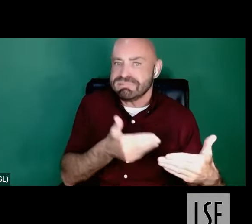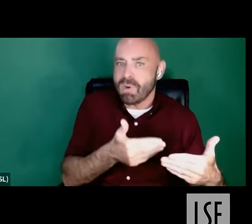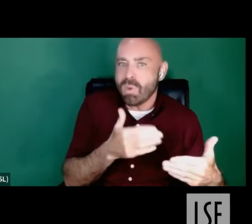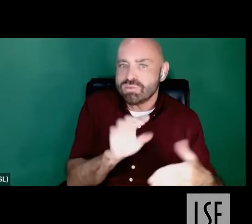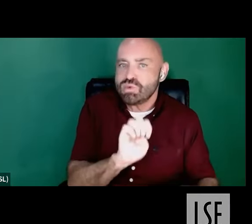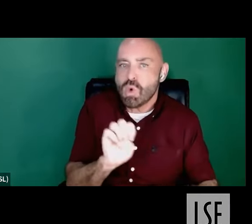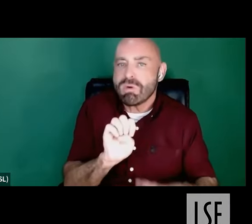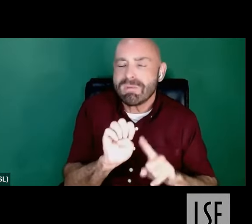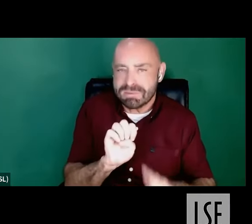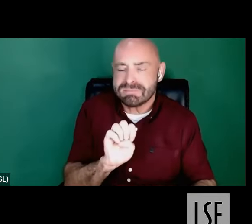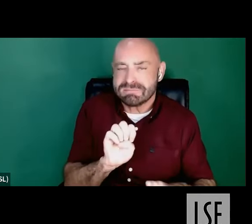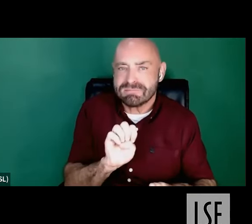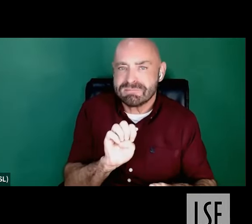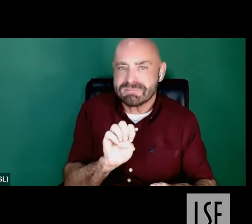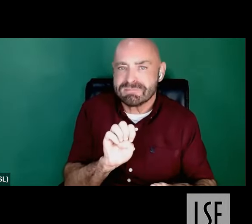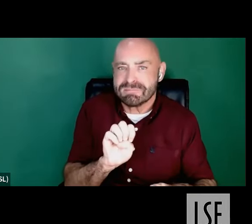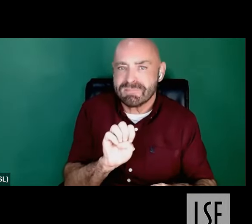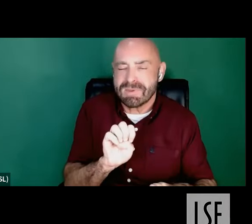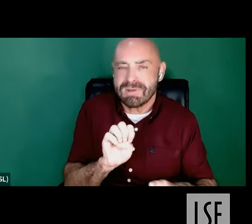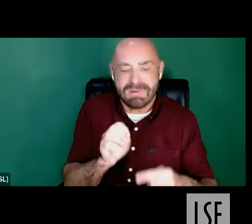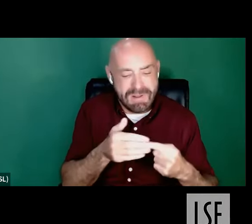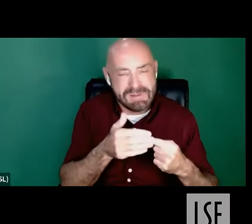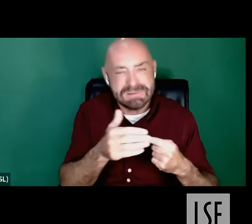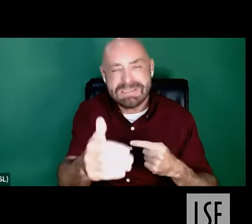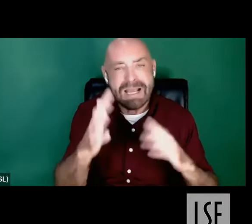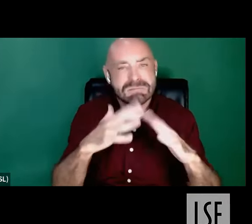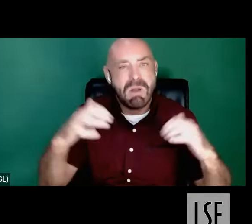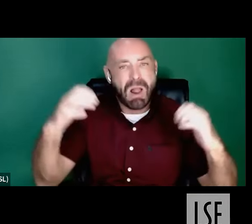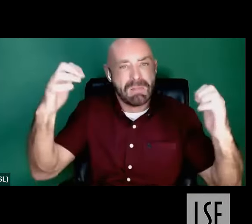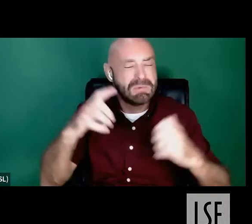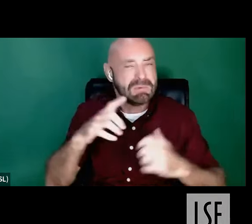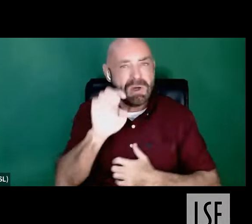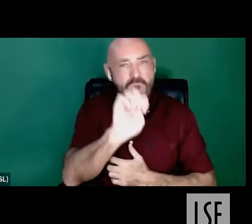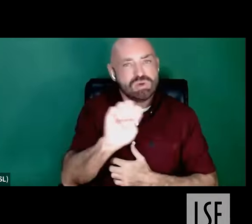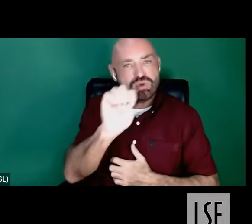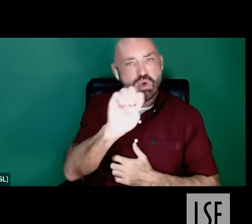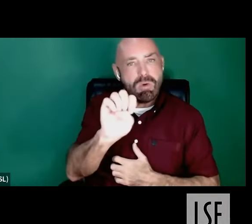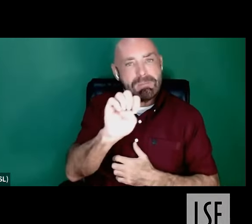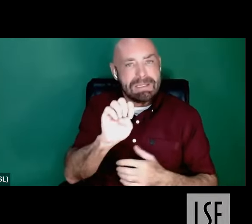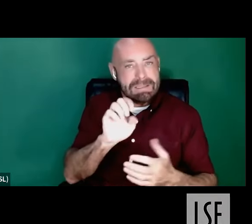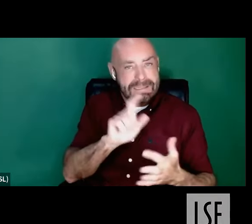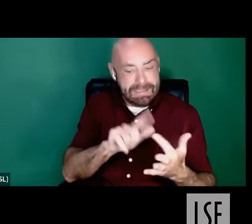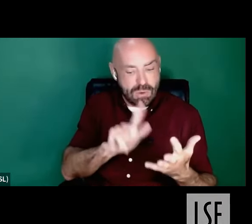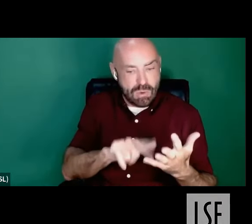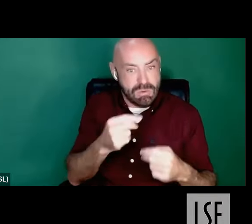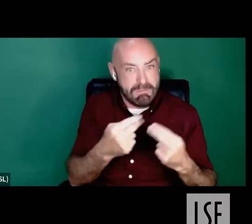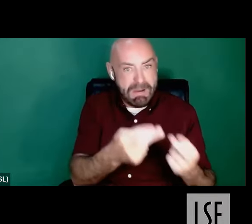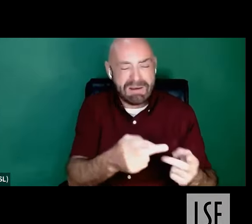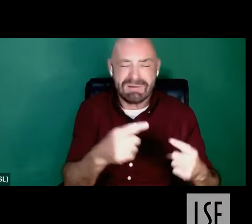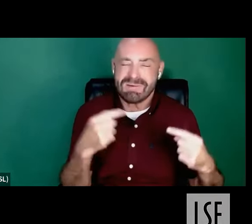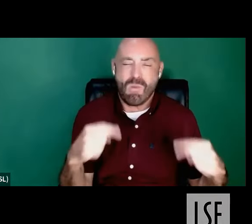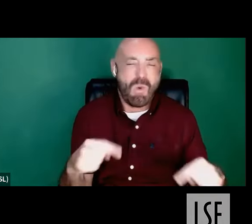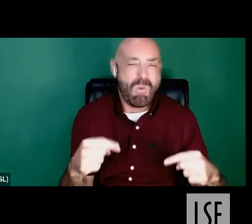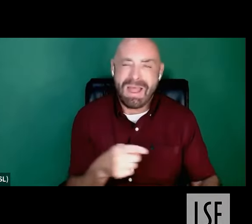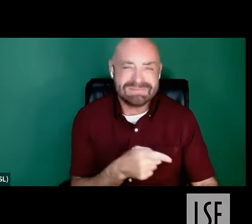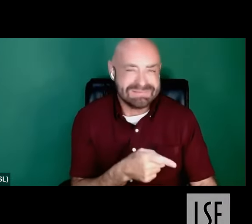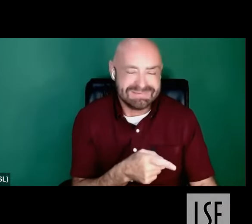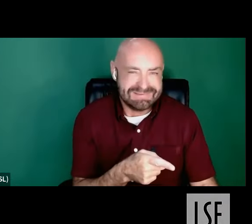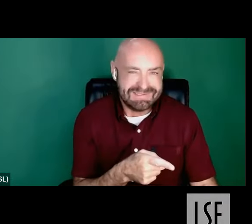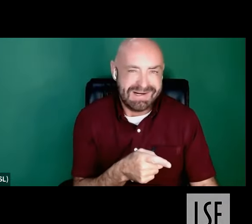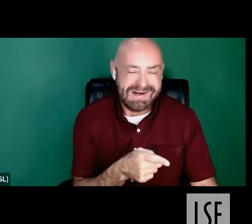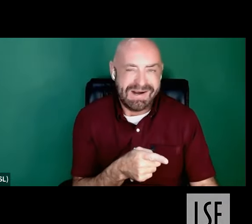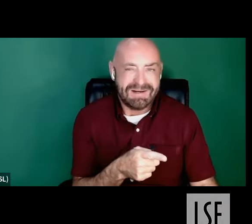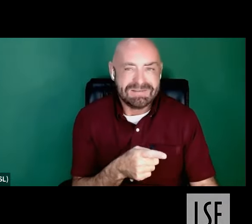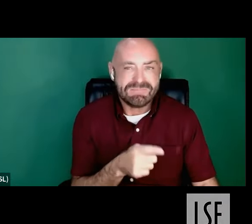in reality, over the course of the next parliament, there is no way on earth the European Union would let us back in, even if we wanted to go. Because actually having come